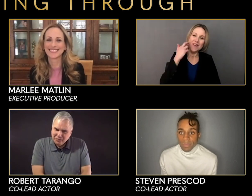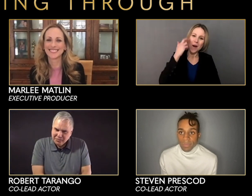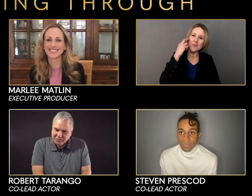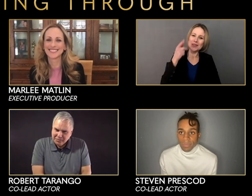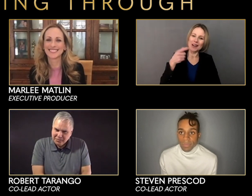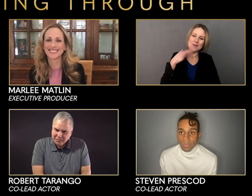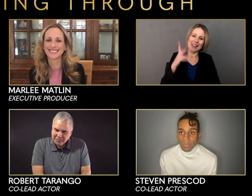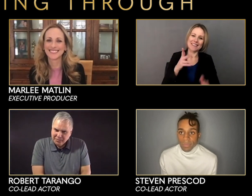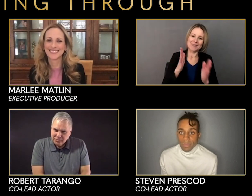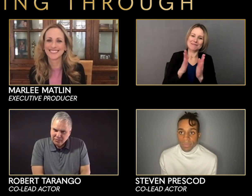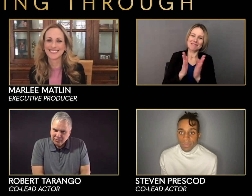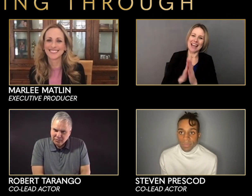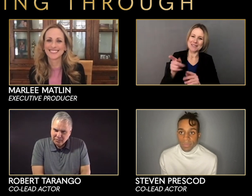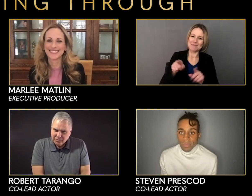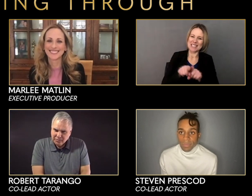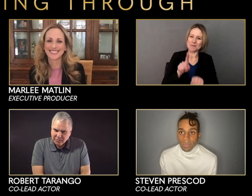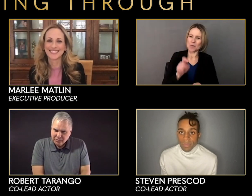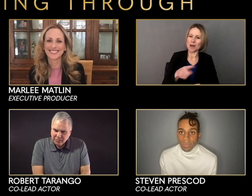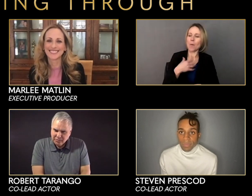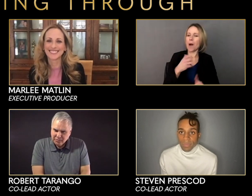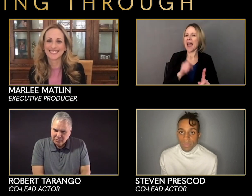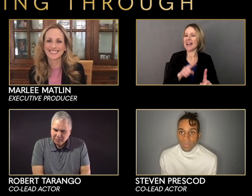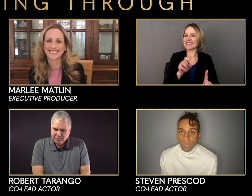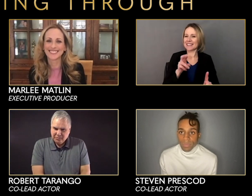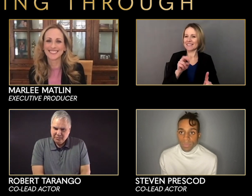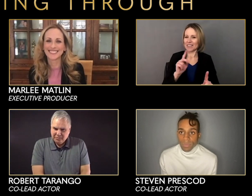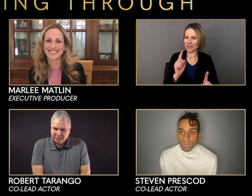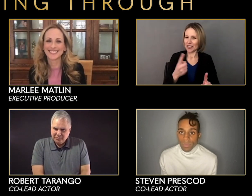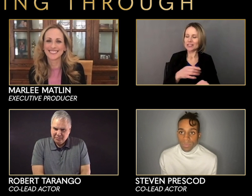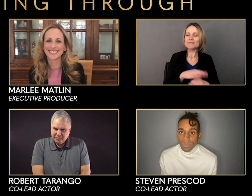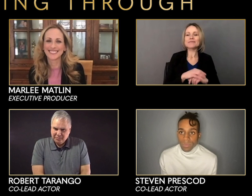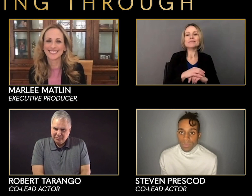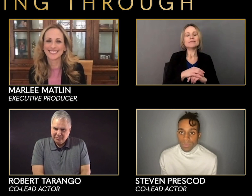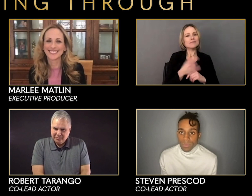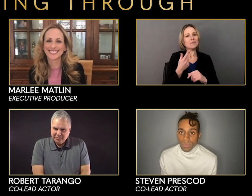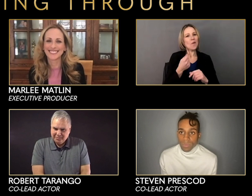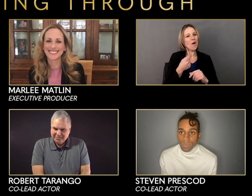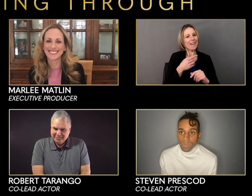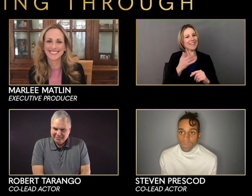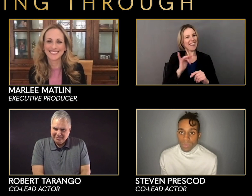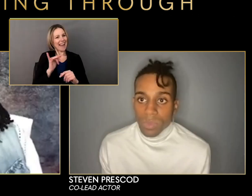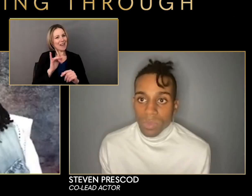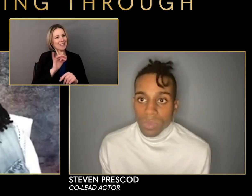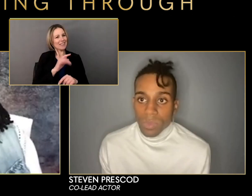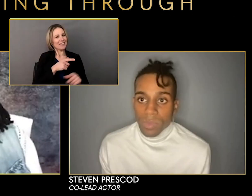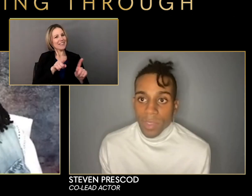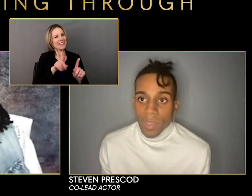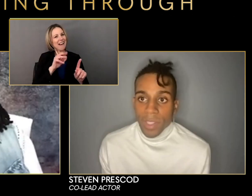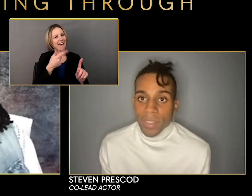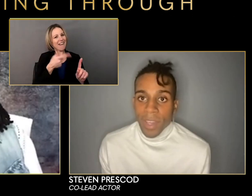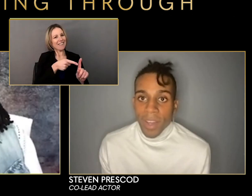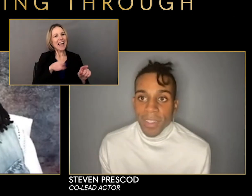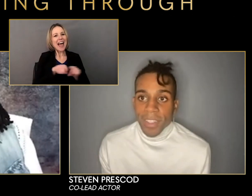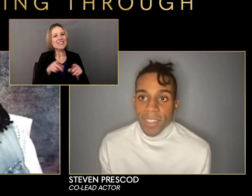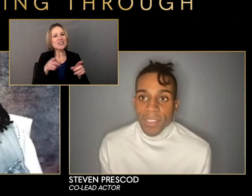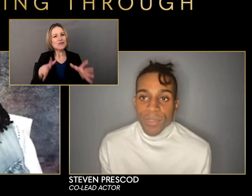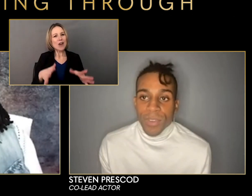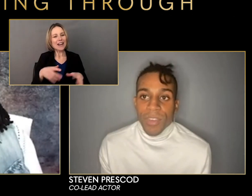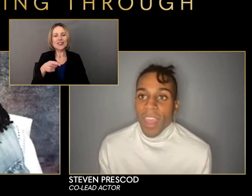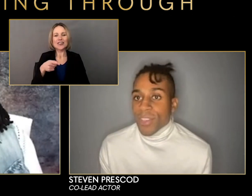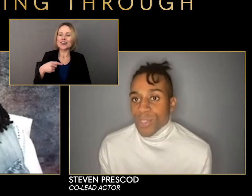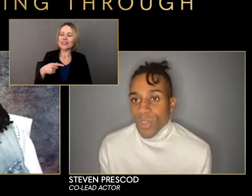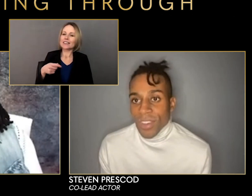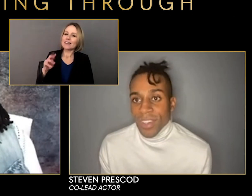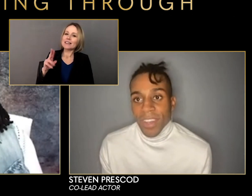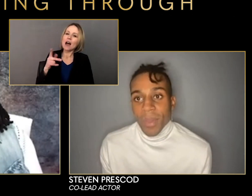same question, but I'm going to ask Stephen first. What was Doug like as a director? Doug is